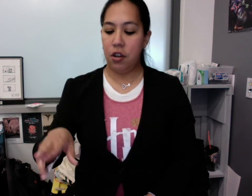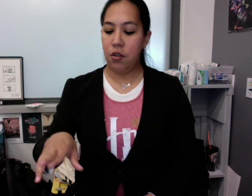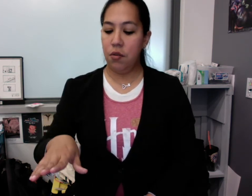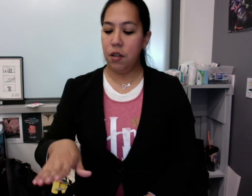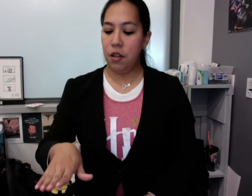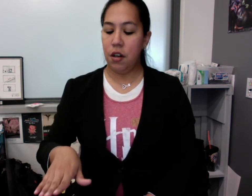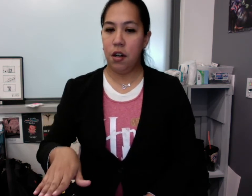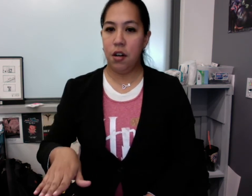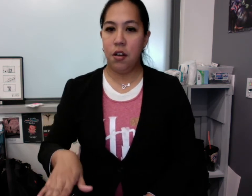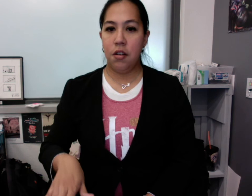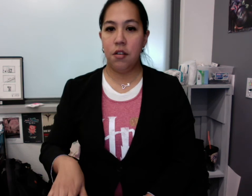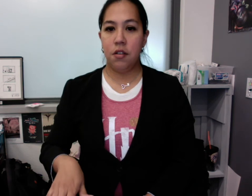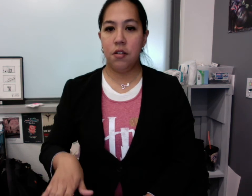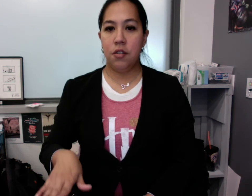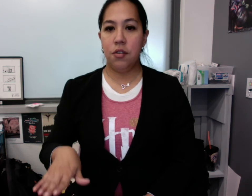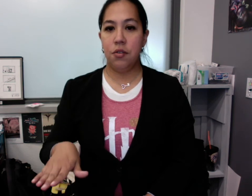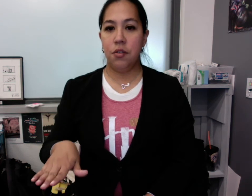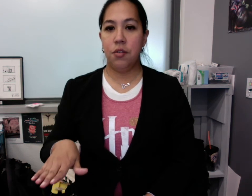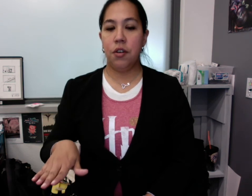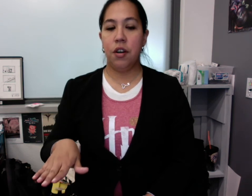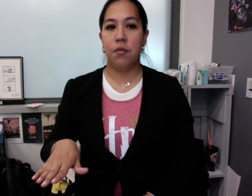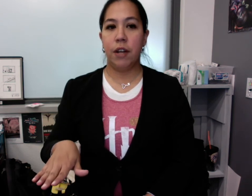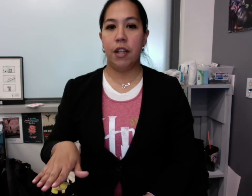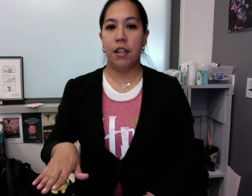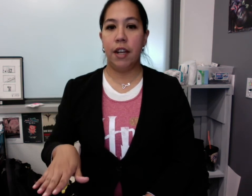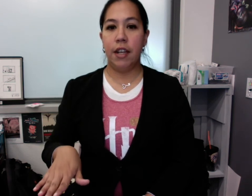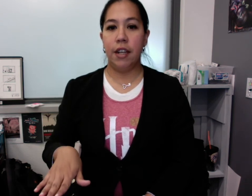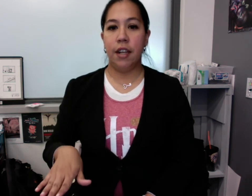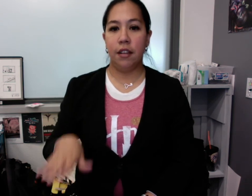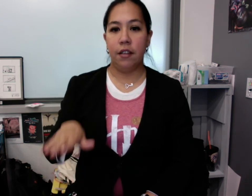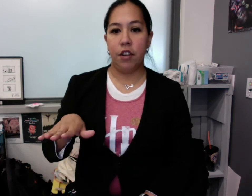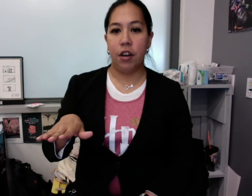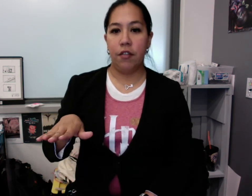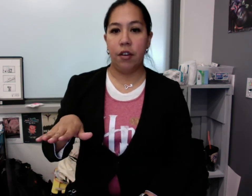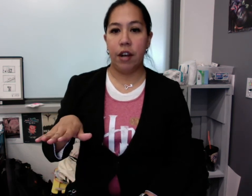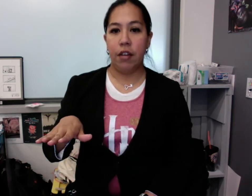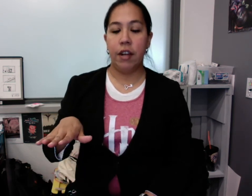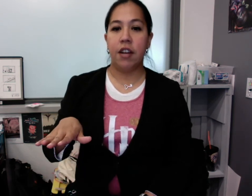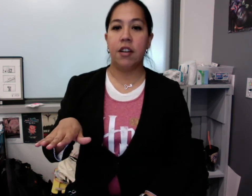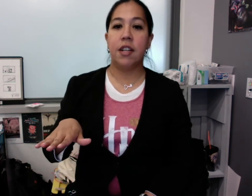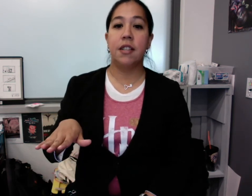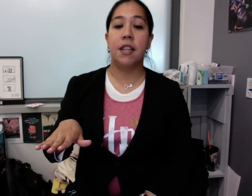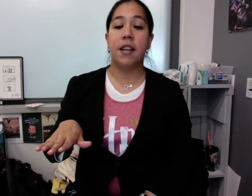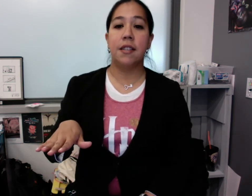go to your right leg and lift it off the ground like you're trying to take a step.